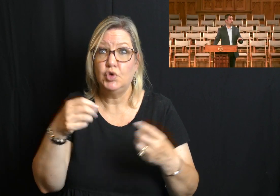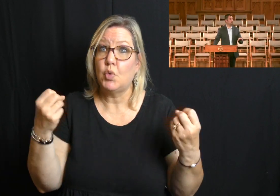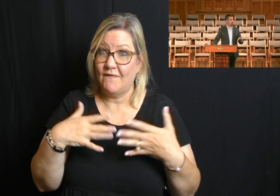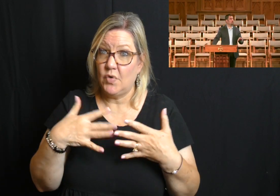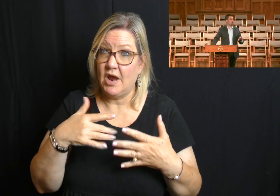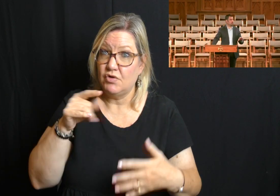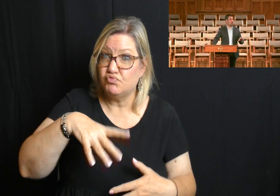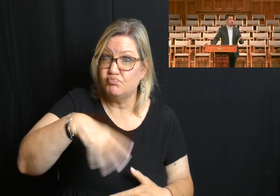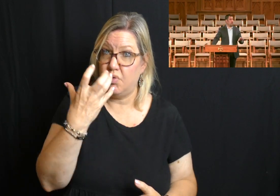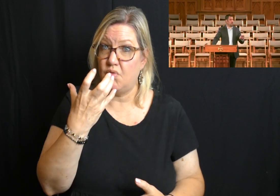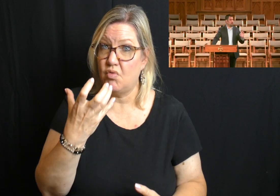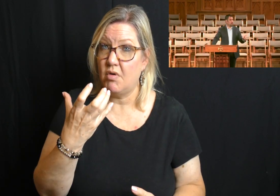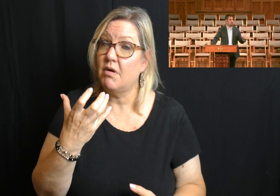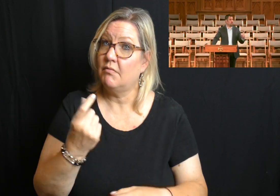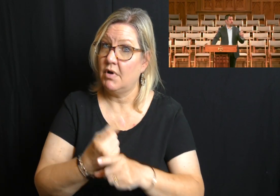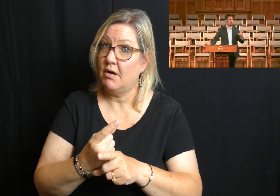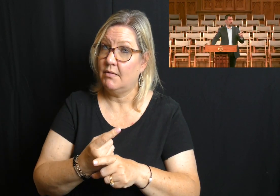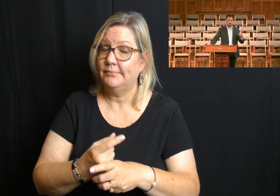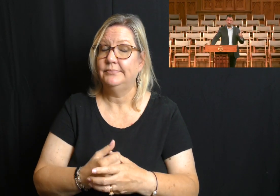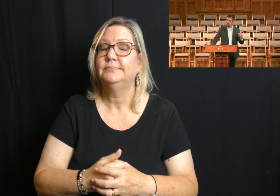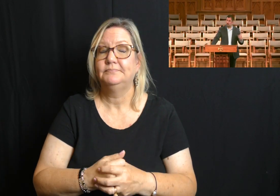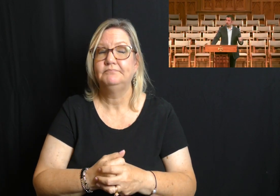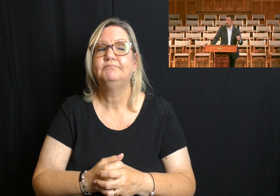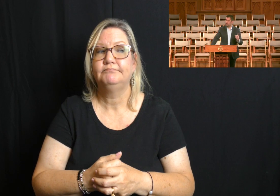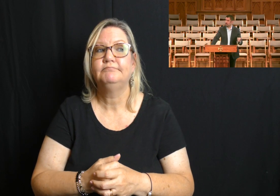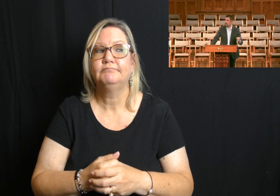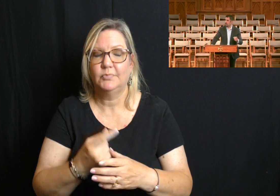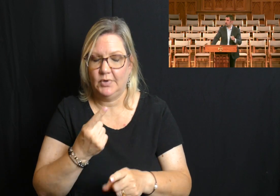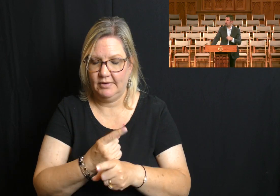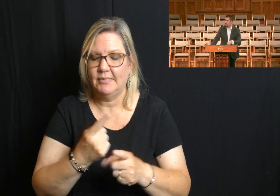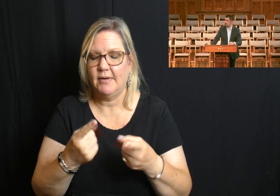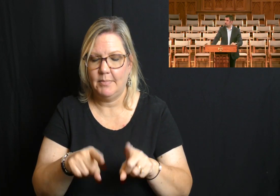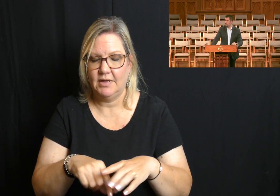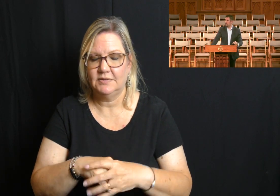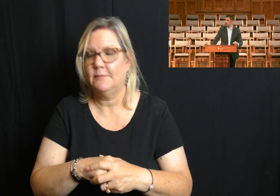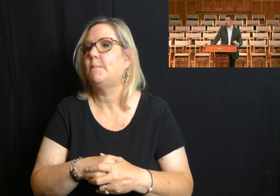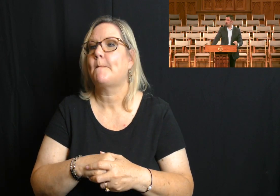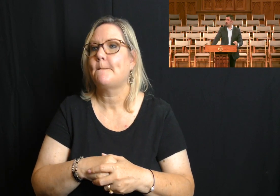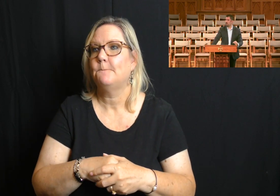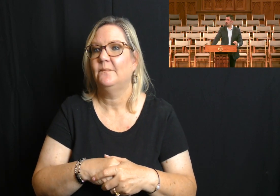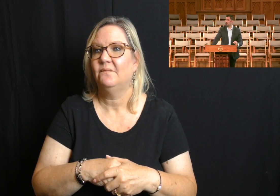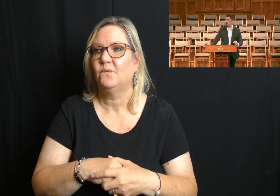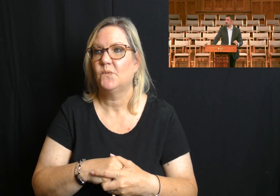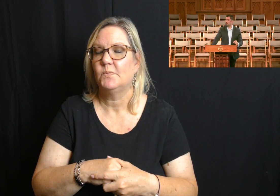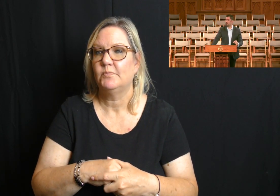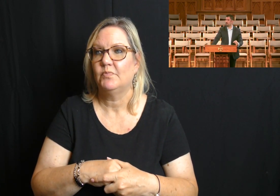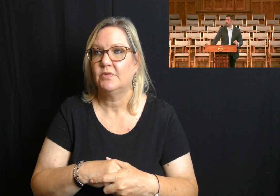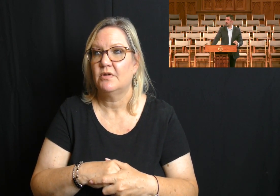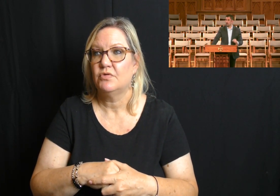Yes. And then usually the people that suffer the most are the people that are next to us.